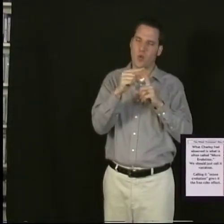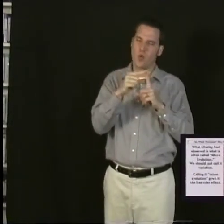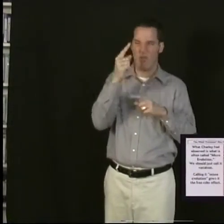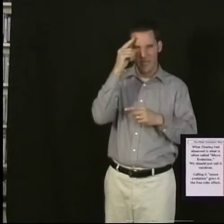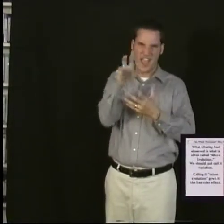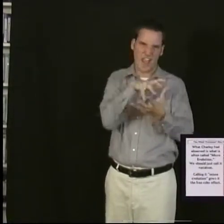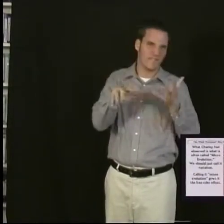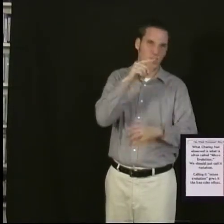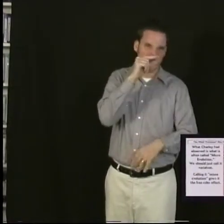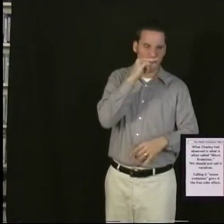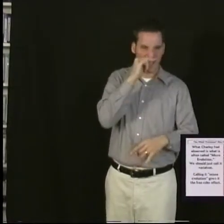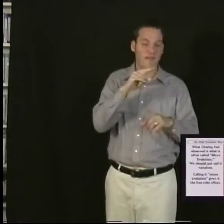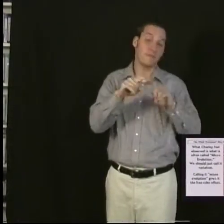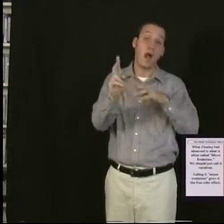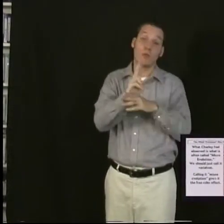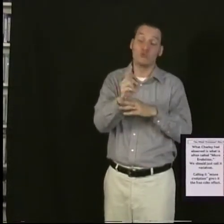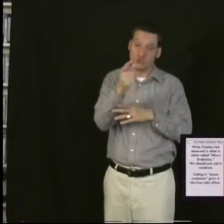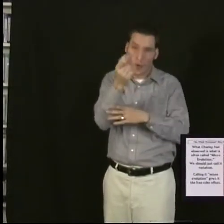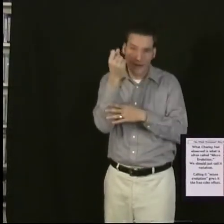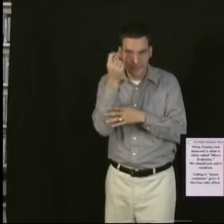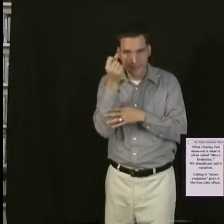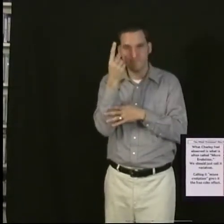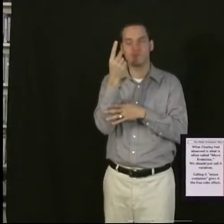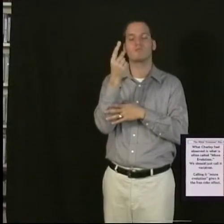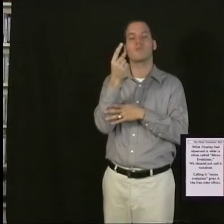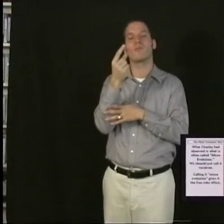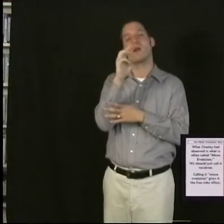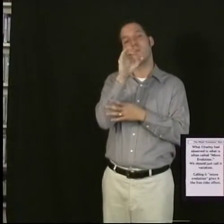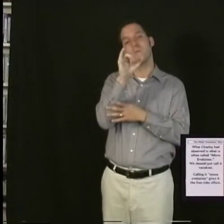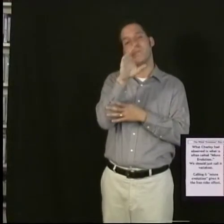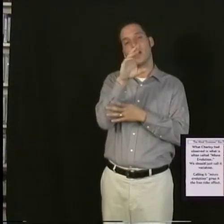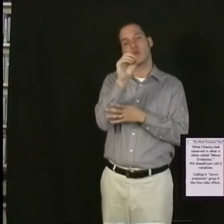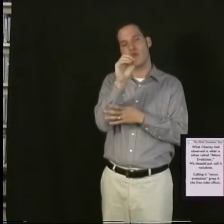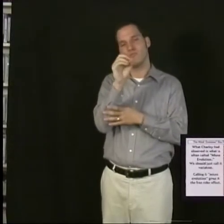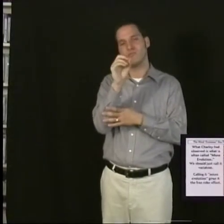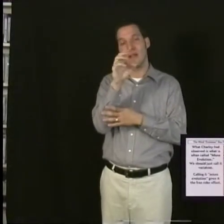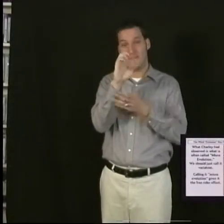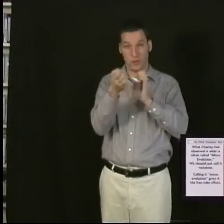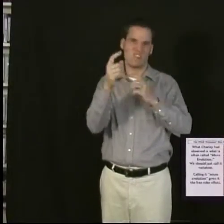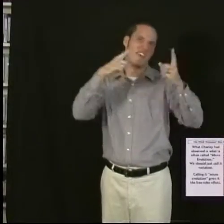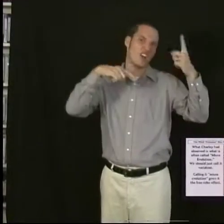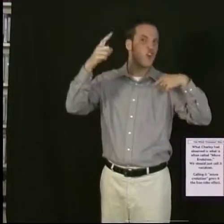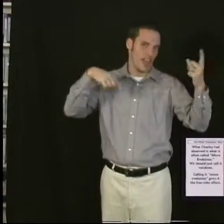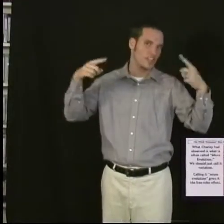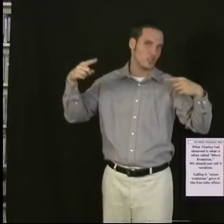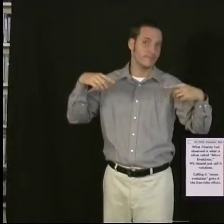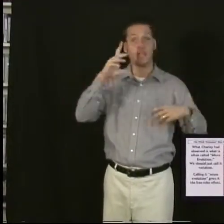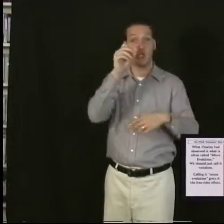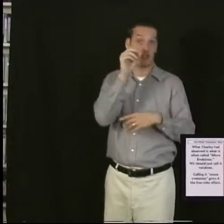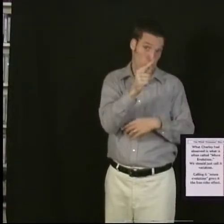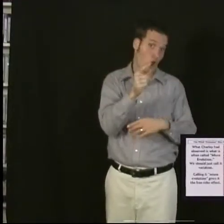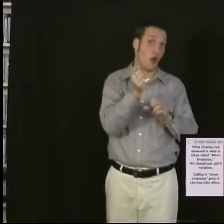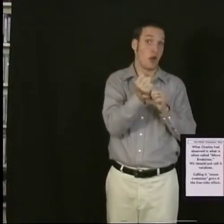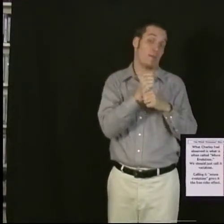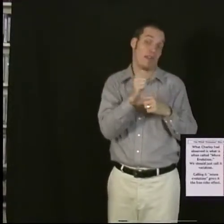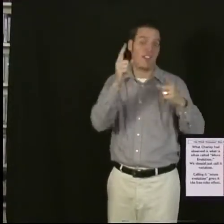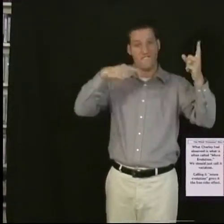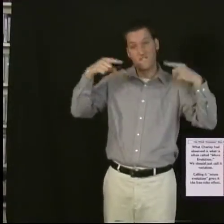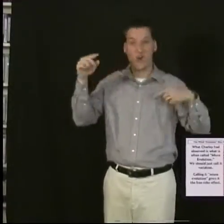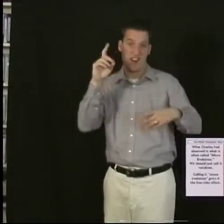Okay, I'm going to use it, but you understand what I mean. Microevolution is actually just a variation, okay? Dogs produce a variety